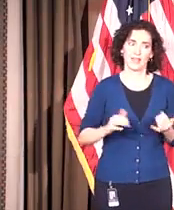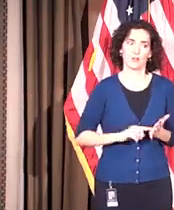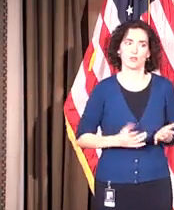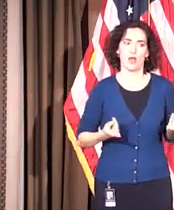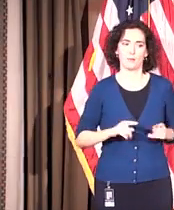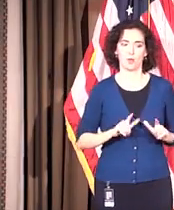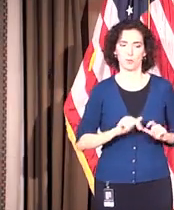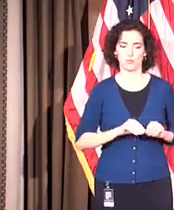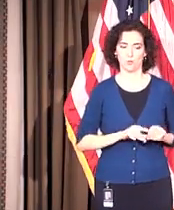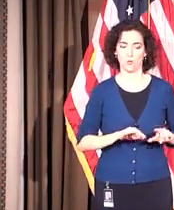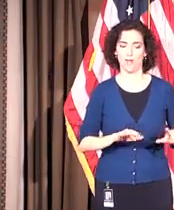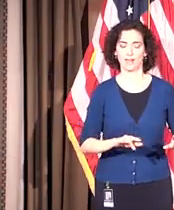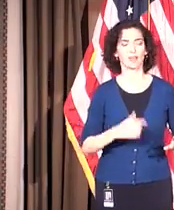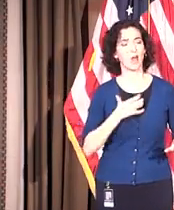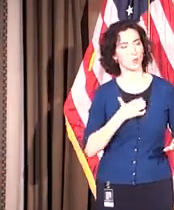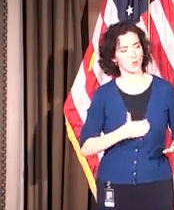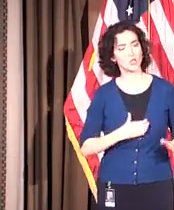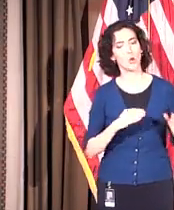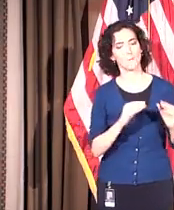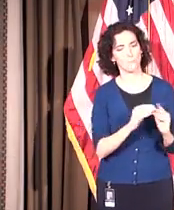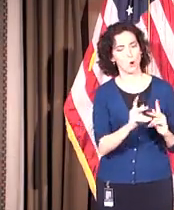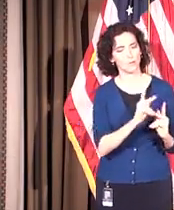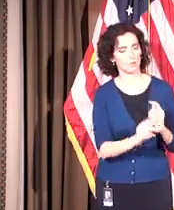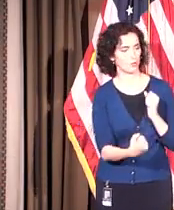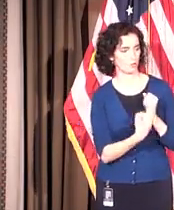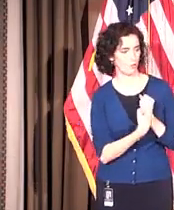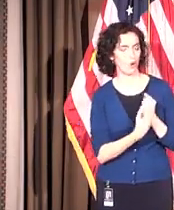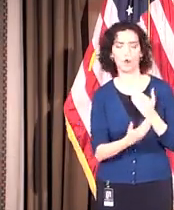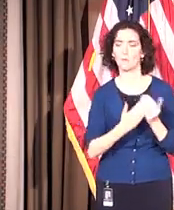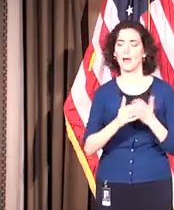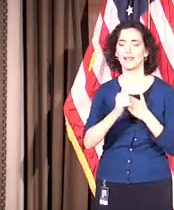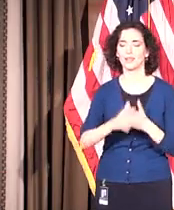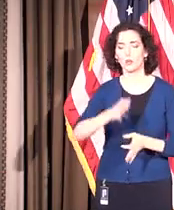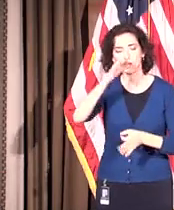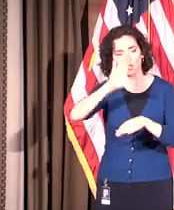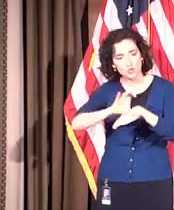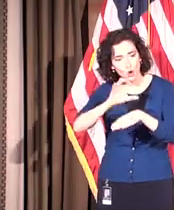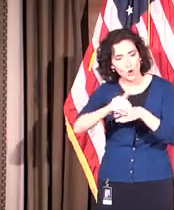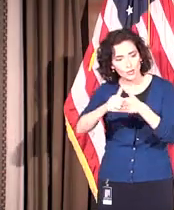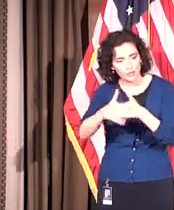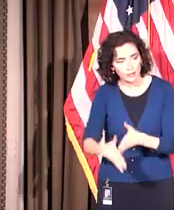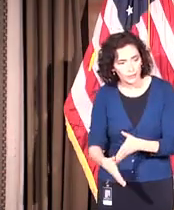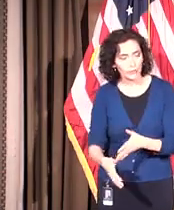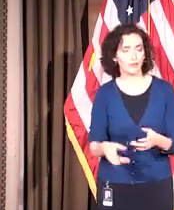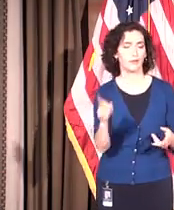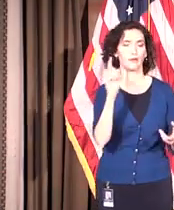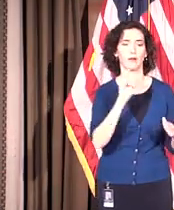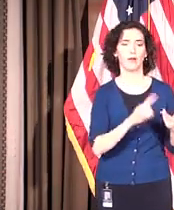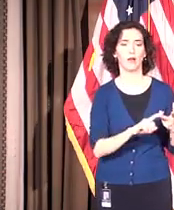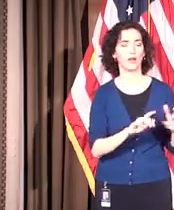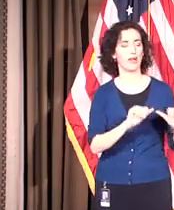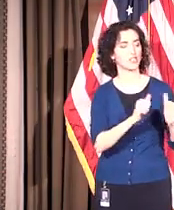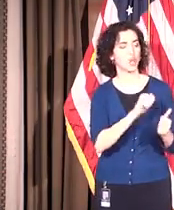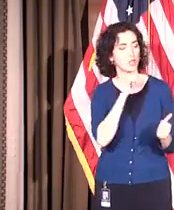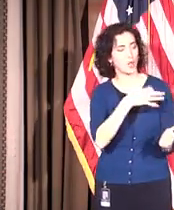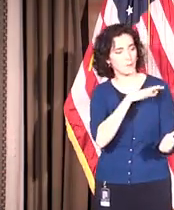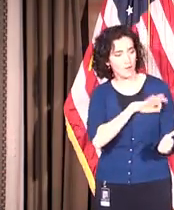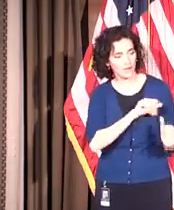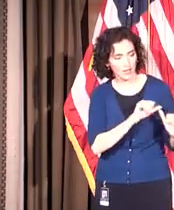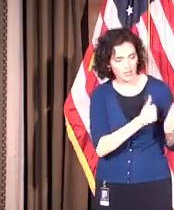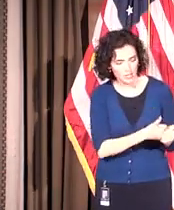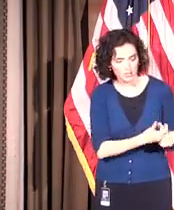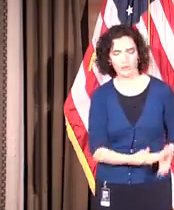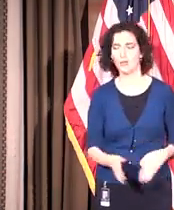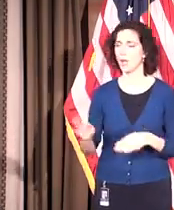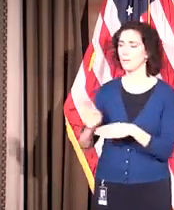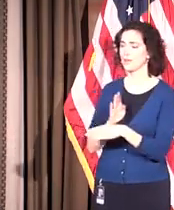across the spectrum, whether they're faith leaders, whether they're leaders in nonprofit agencies or in the